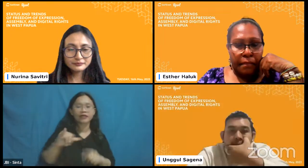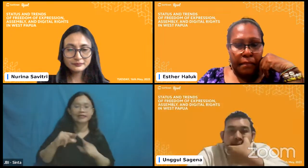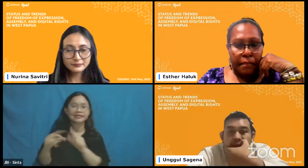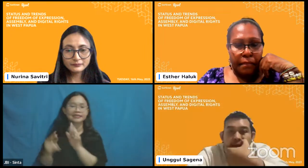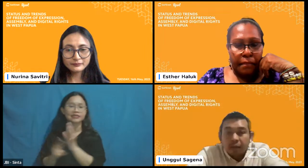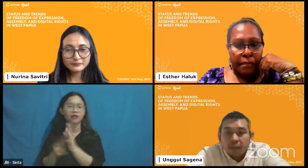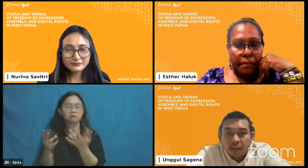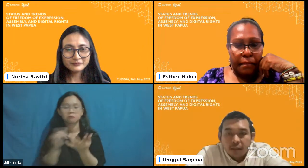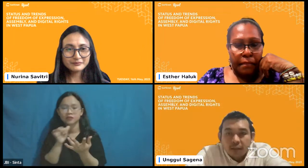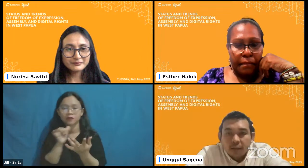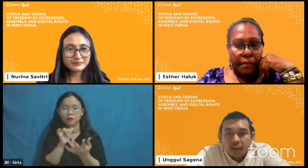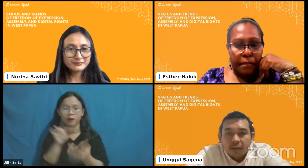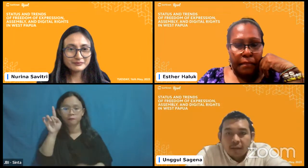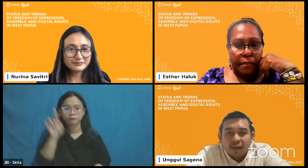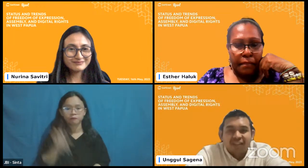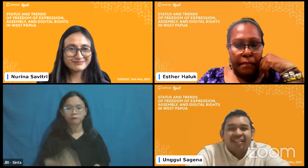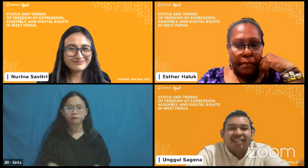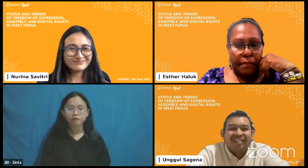Silakan, Mas.